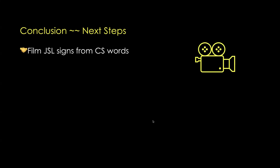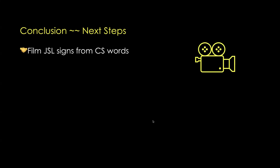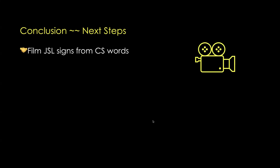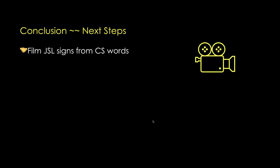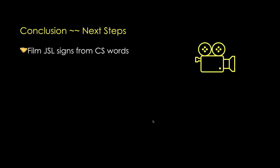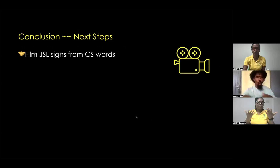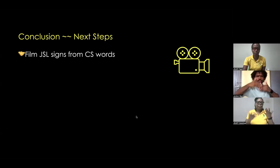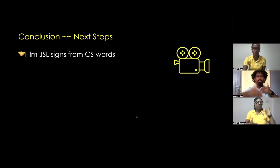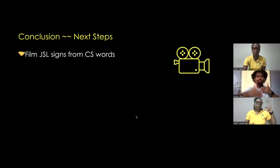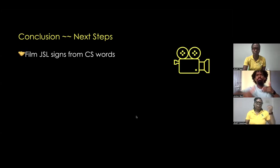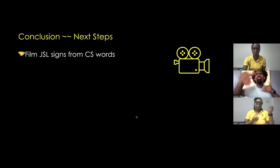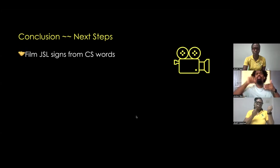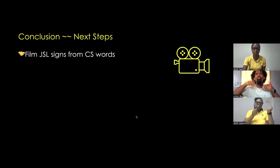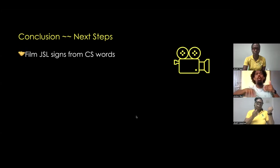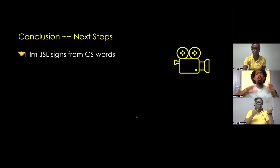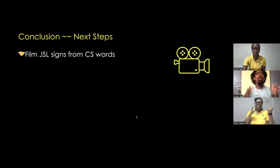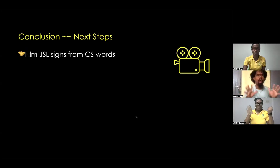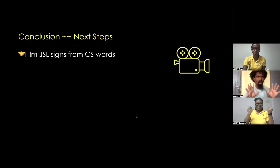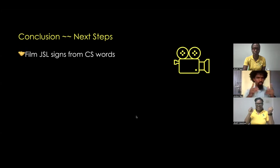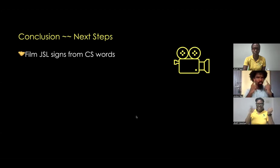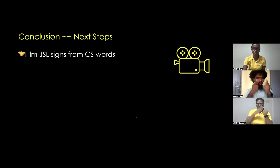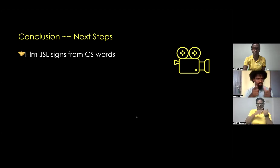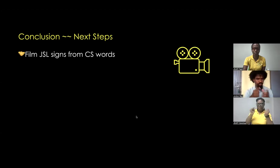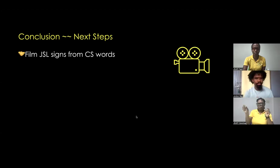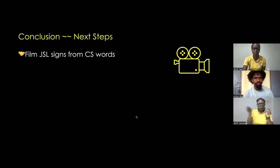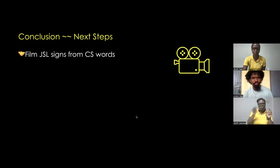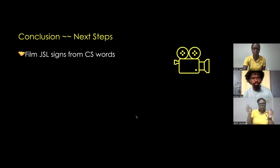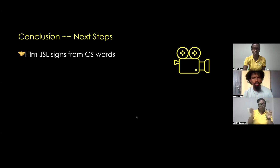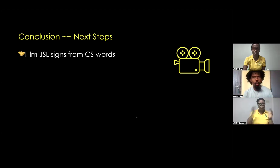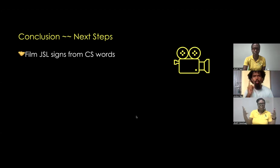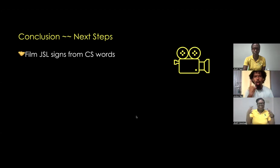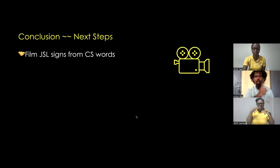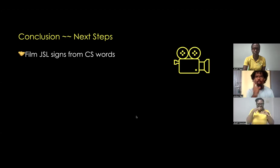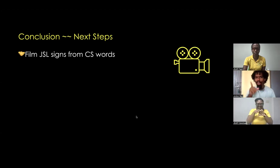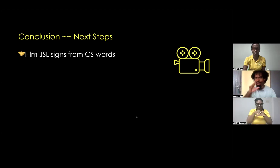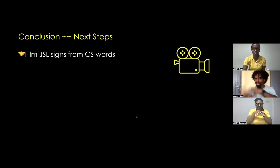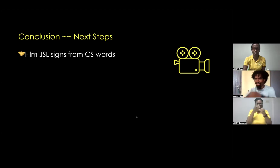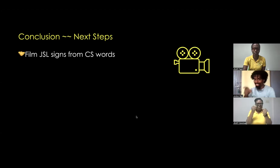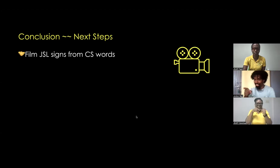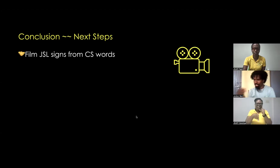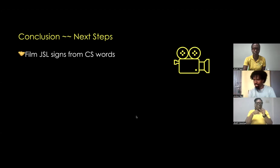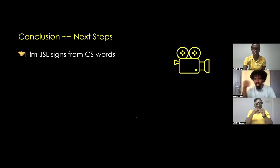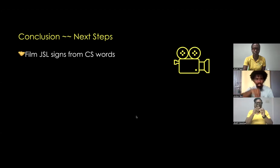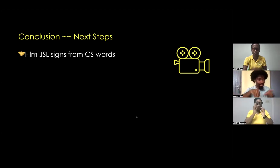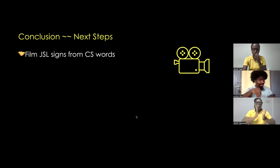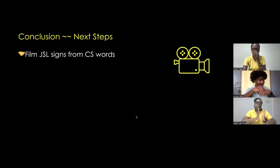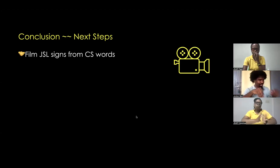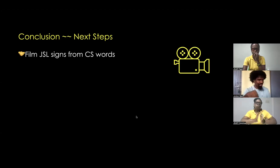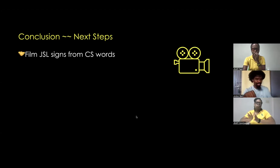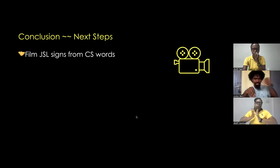our next steps will be. So for in relation to Countryside and JSL